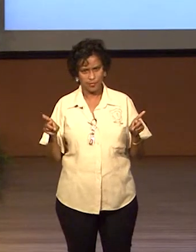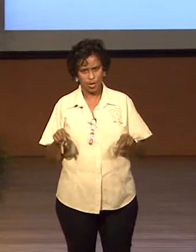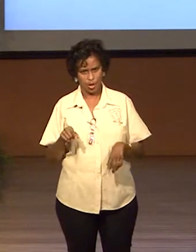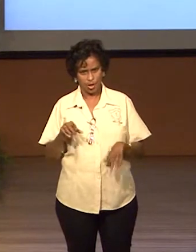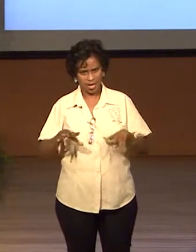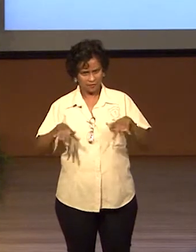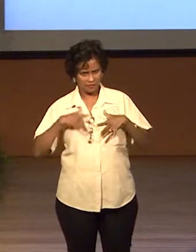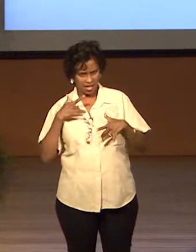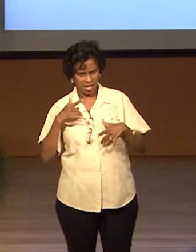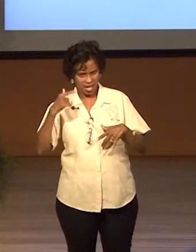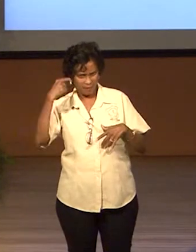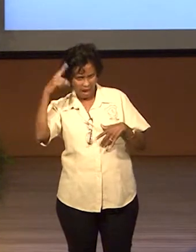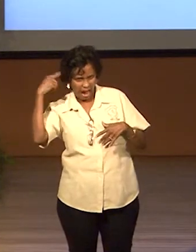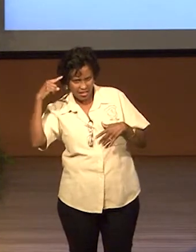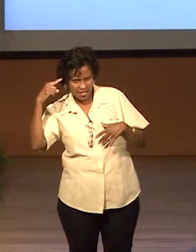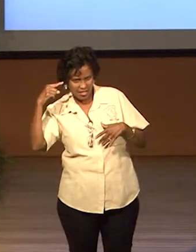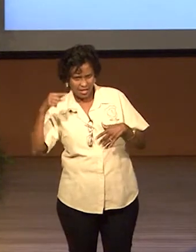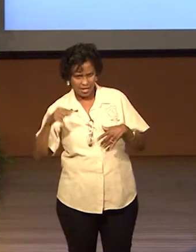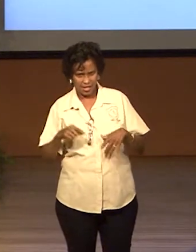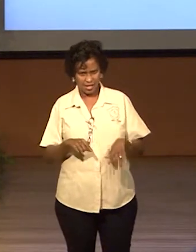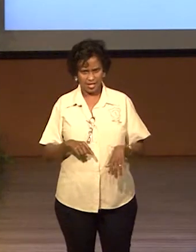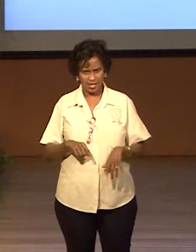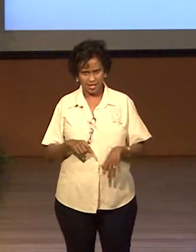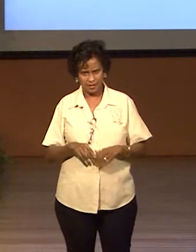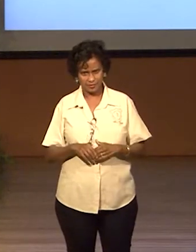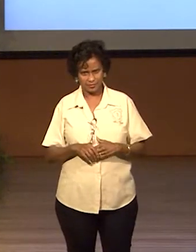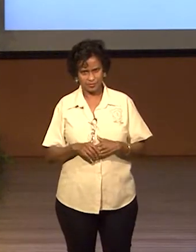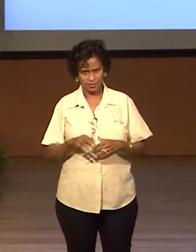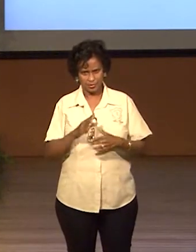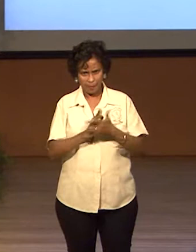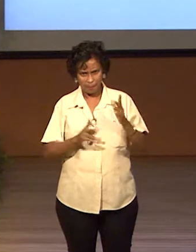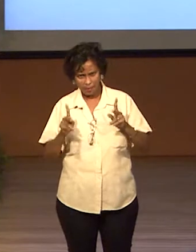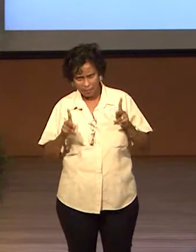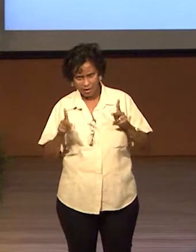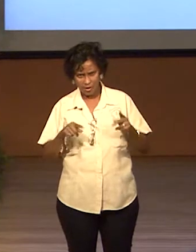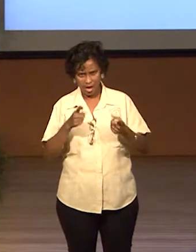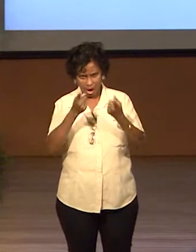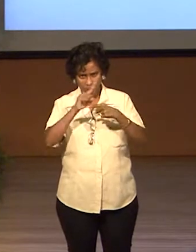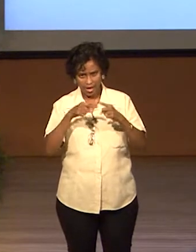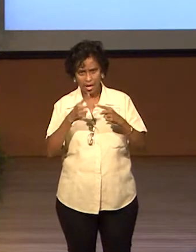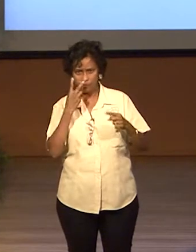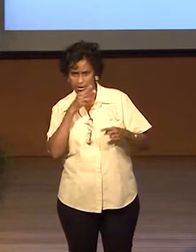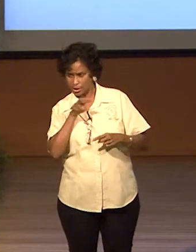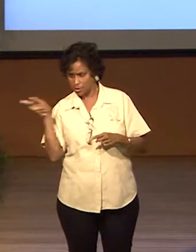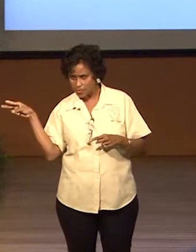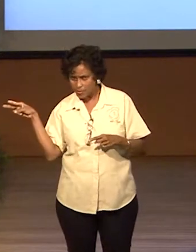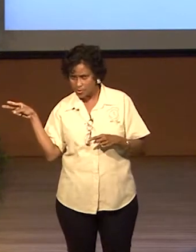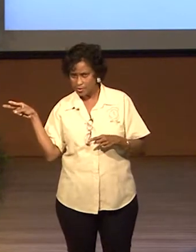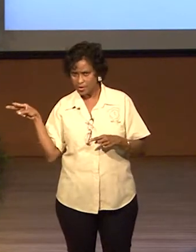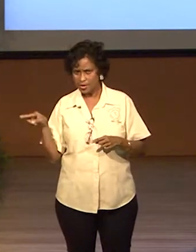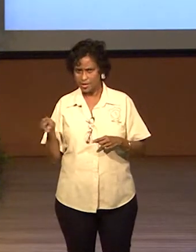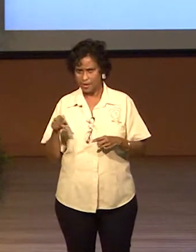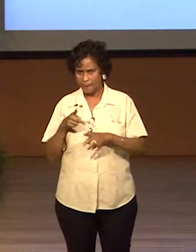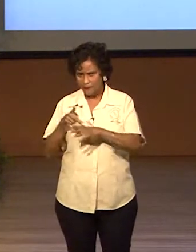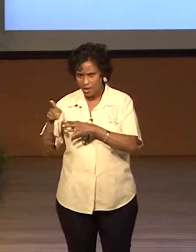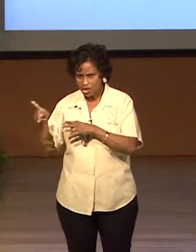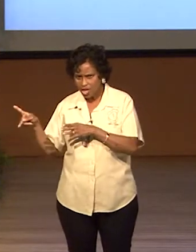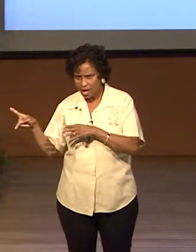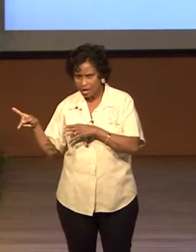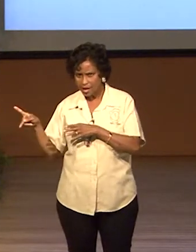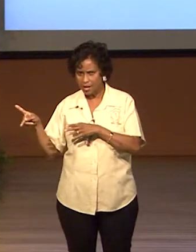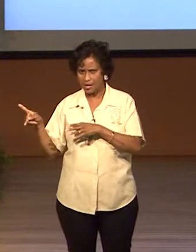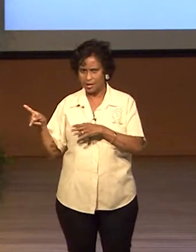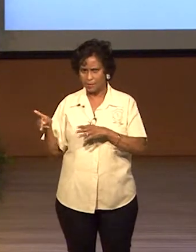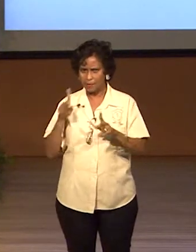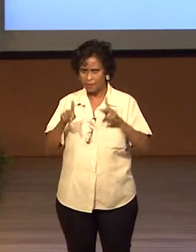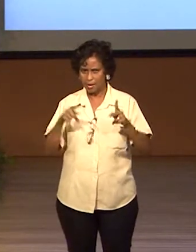still, many people, when they come to see me, even when it's clear that they understand why they've come,